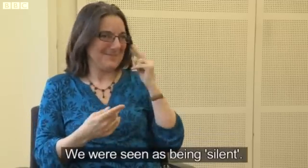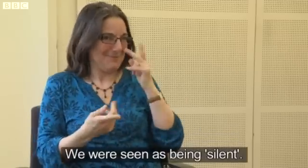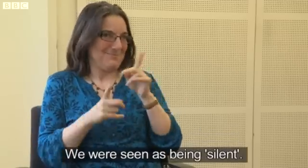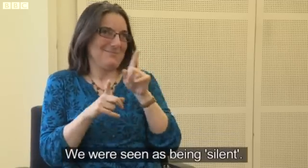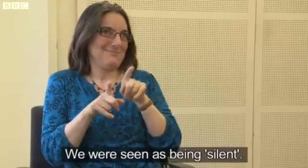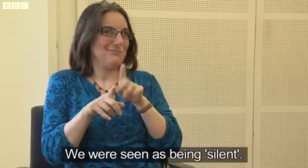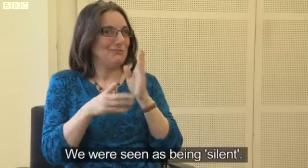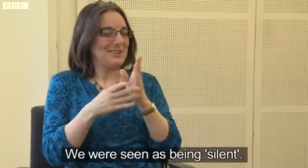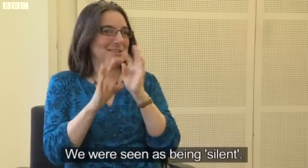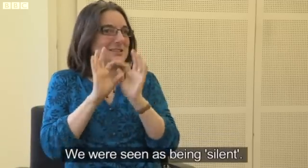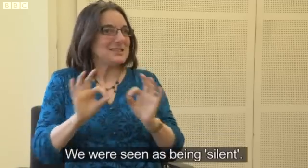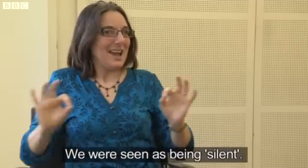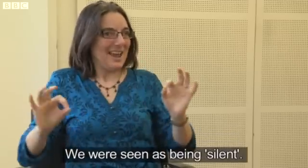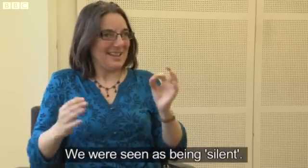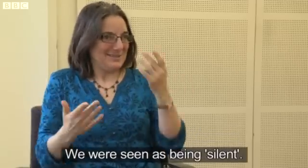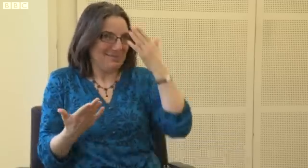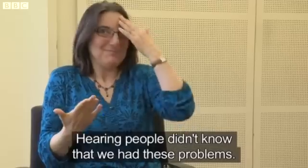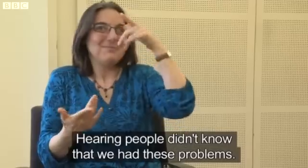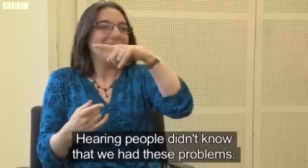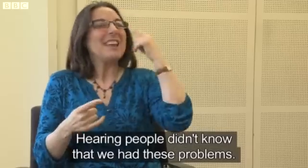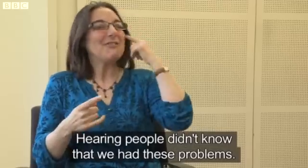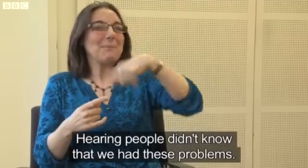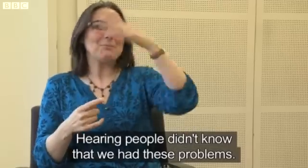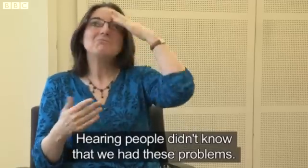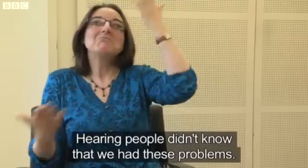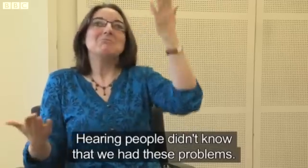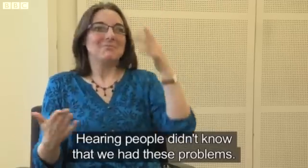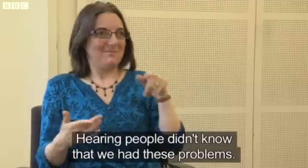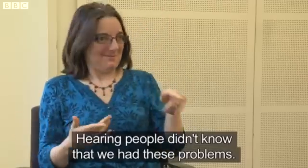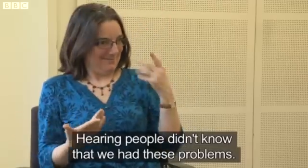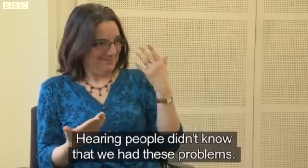We were seen as being silent. Hearing people didn't know that we had these problems.